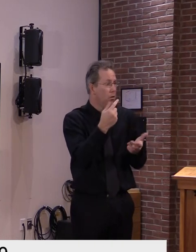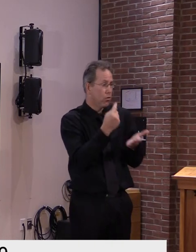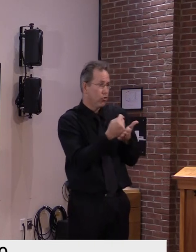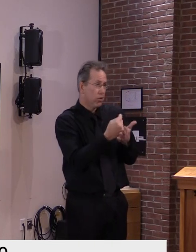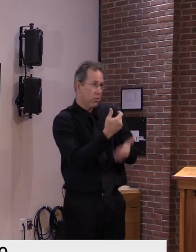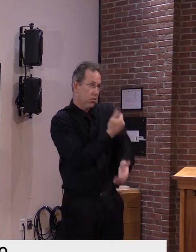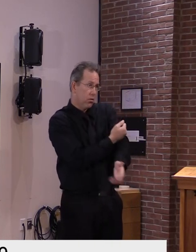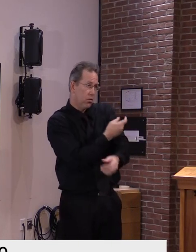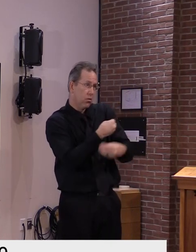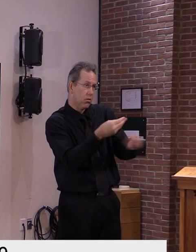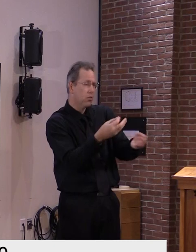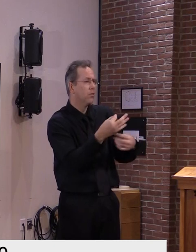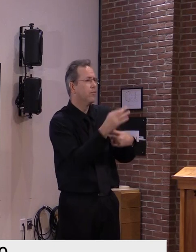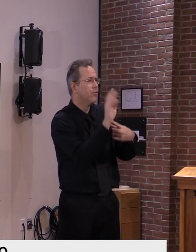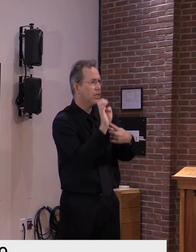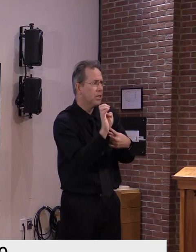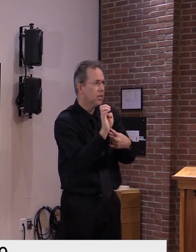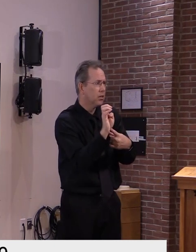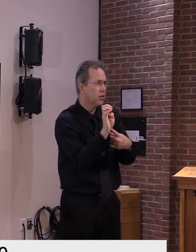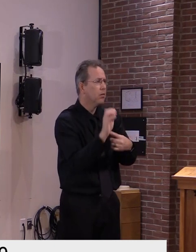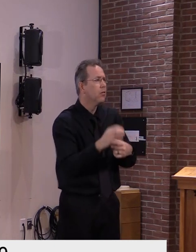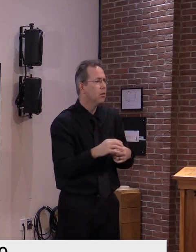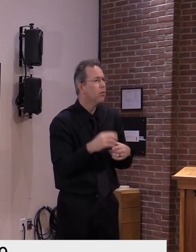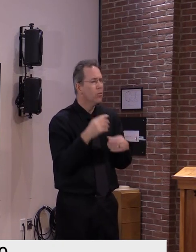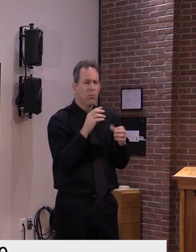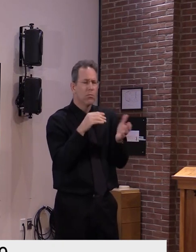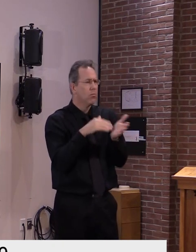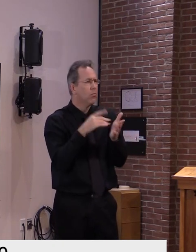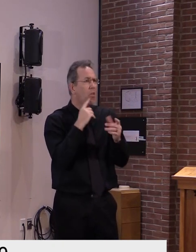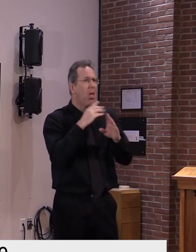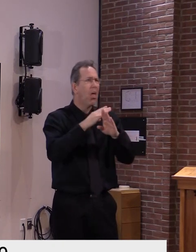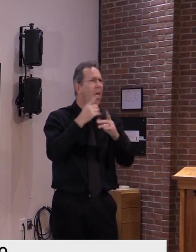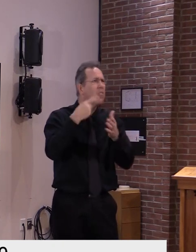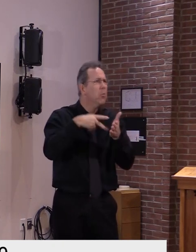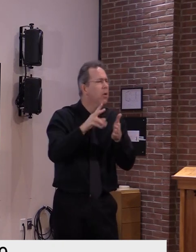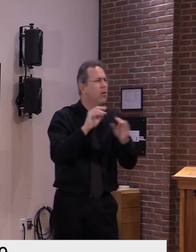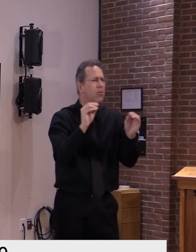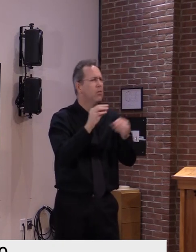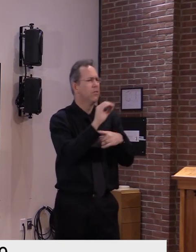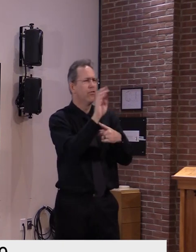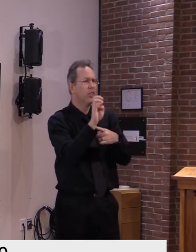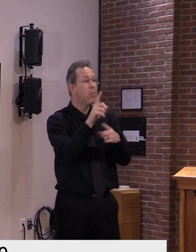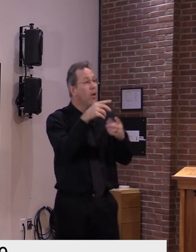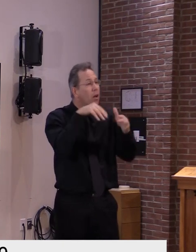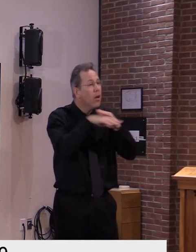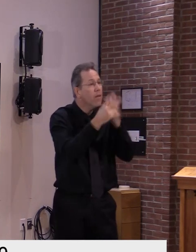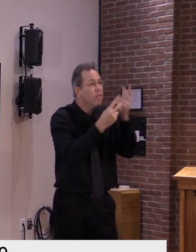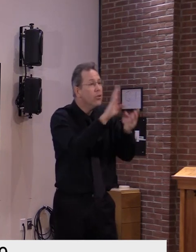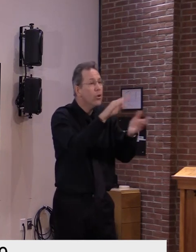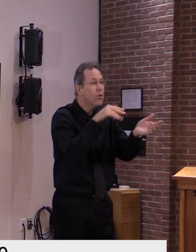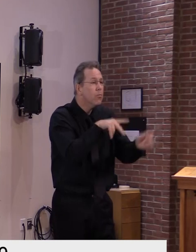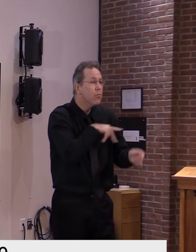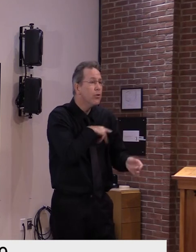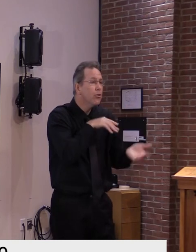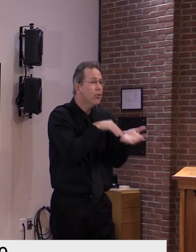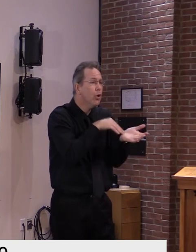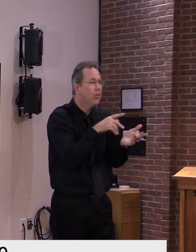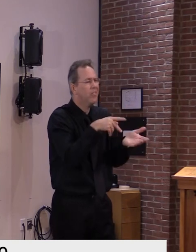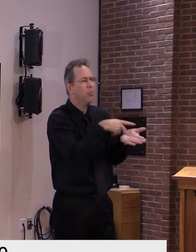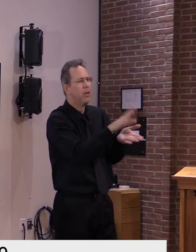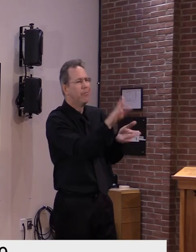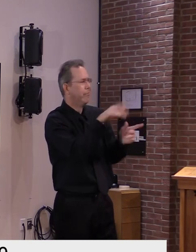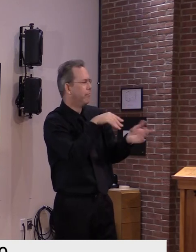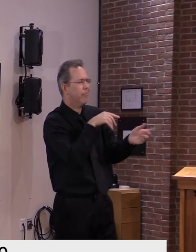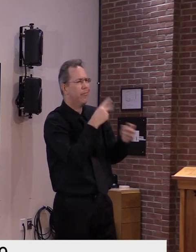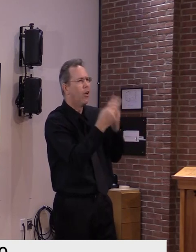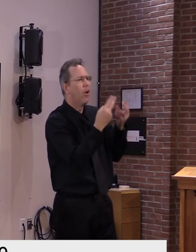ability to pay the fees. Included in the guidance given to providers who will be the information that they may seek